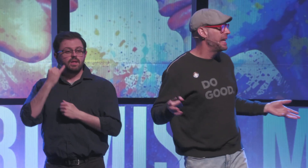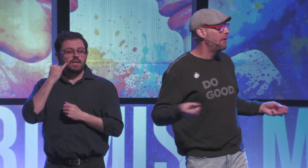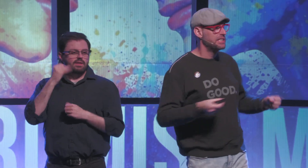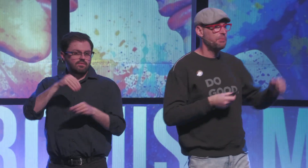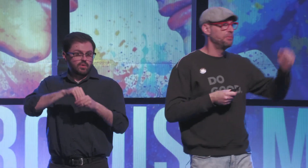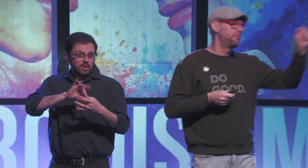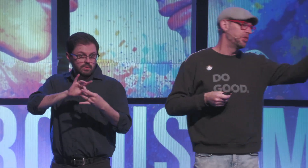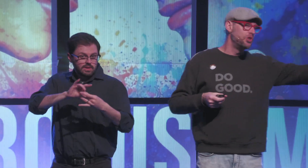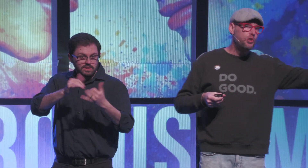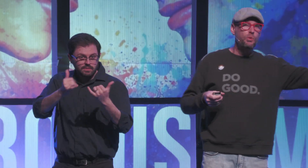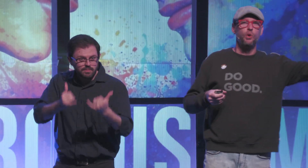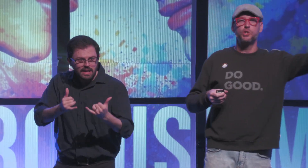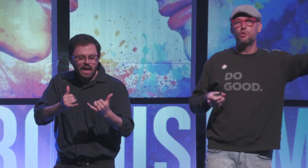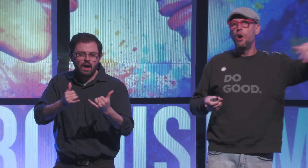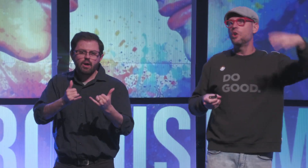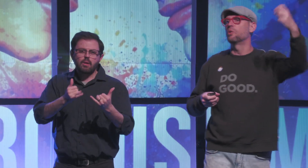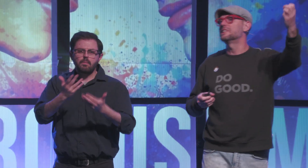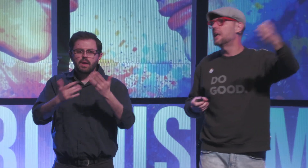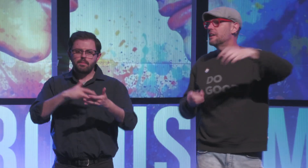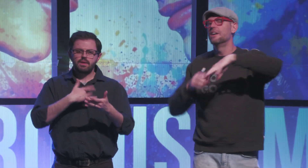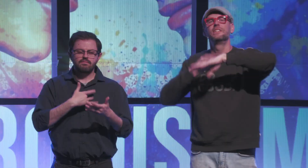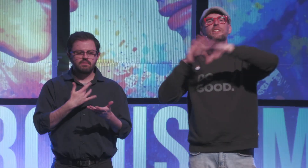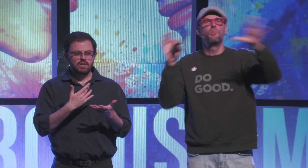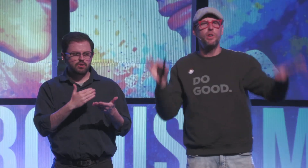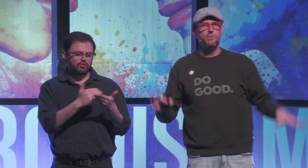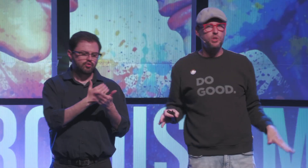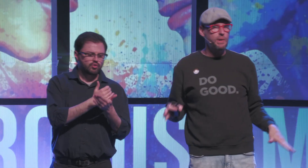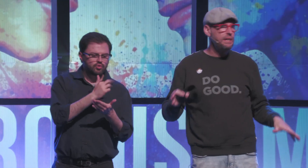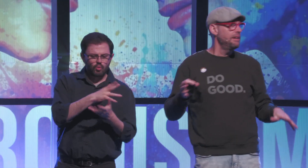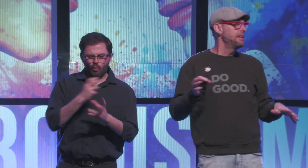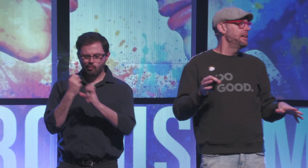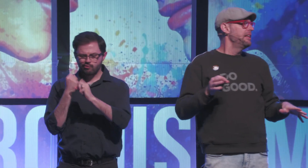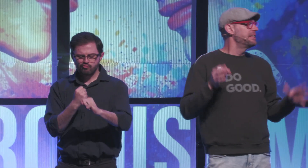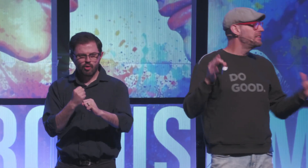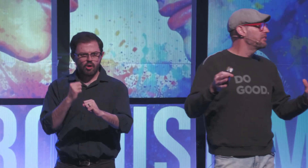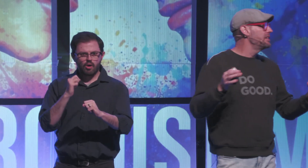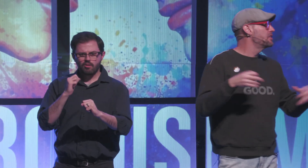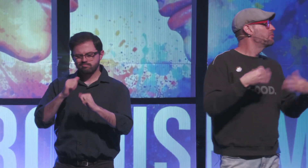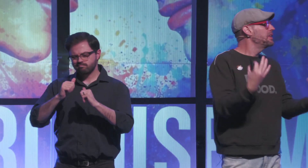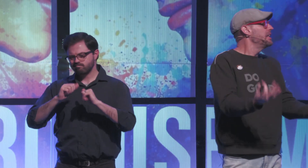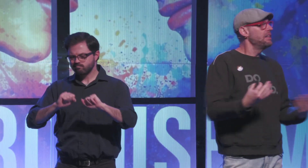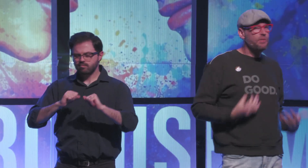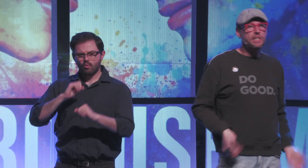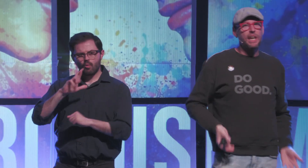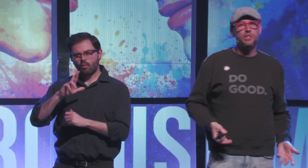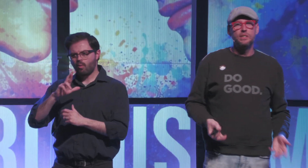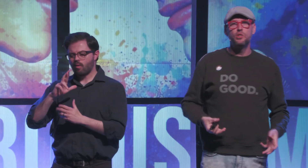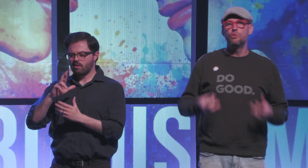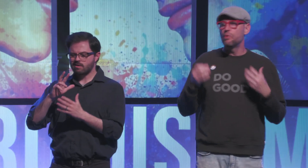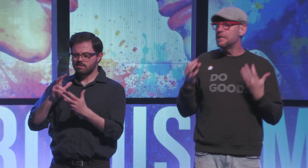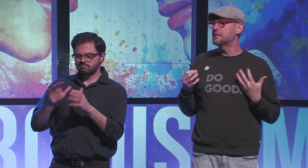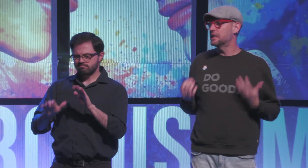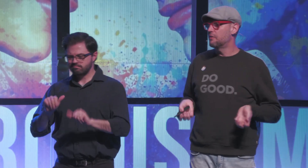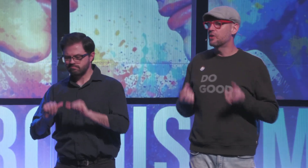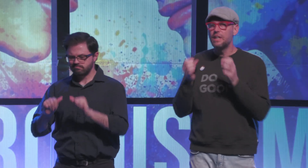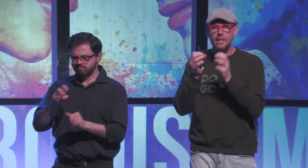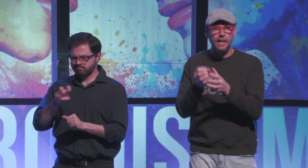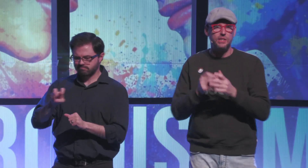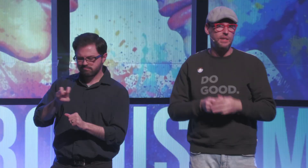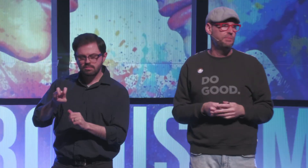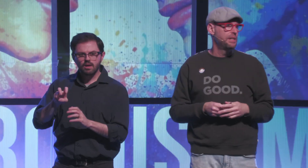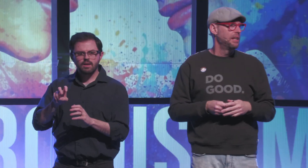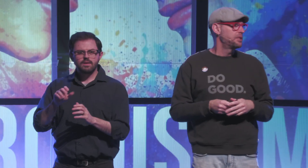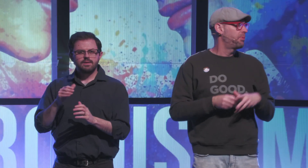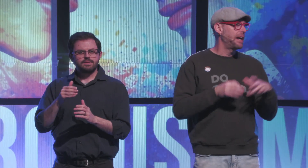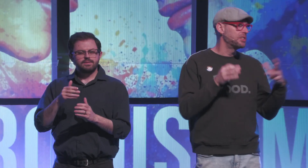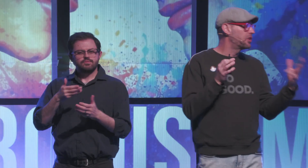relationships right now and some of them feel new or strong or stuck somewhere in between, this series is really an invitation to rediscover